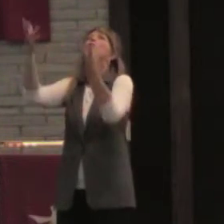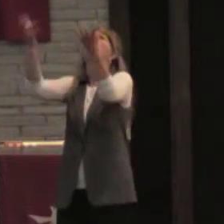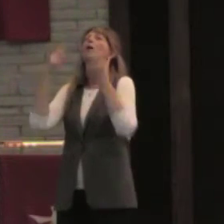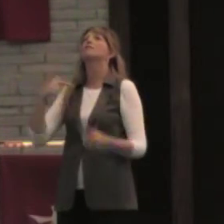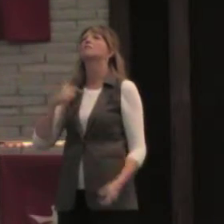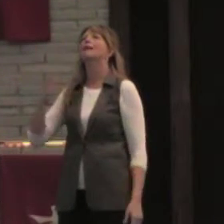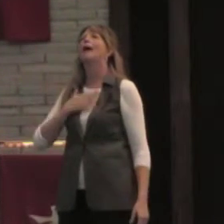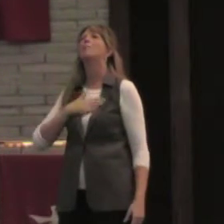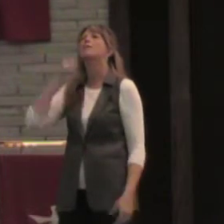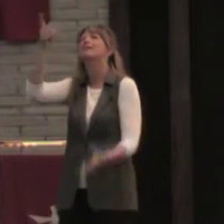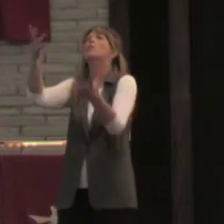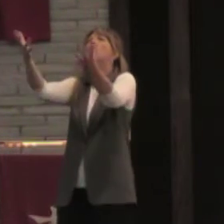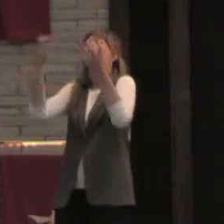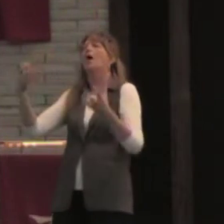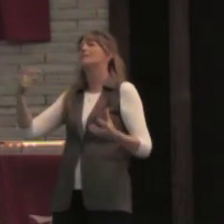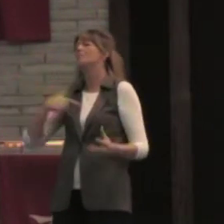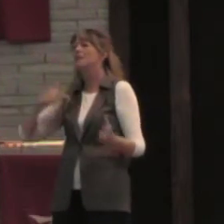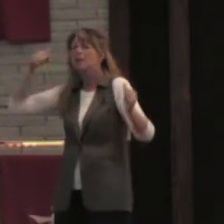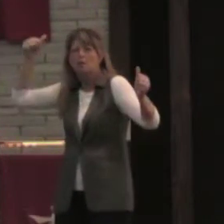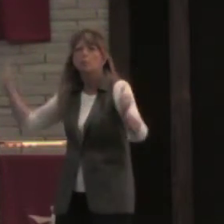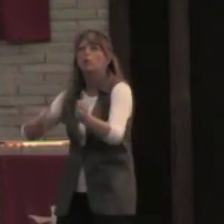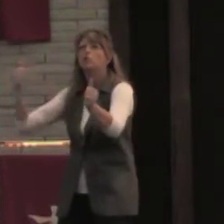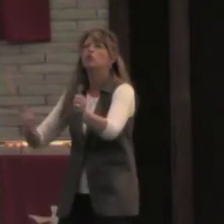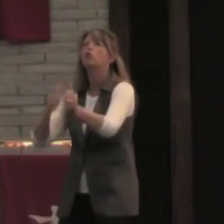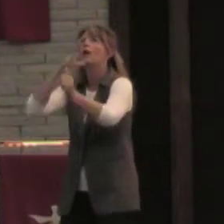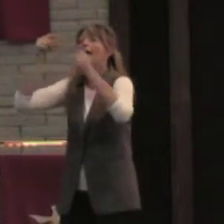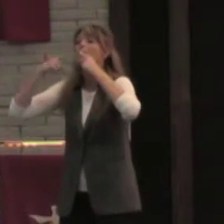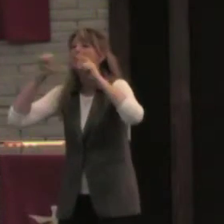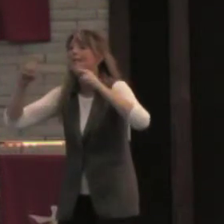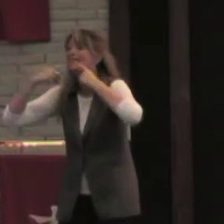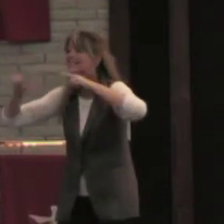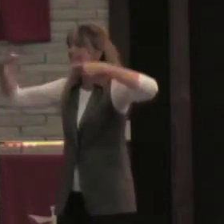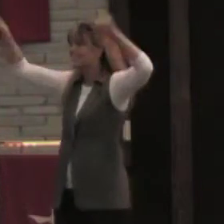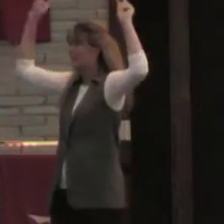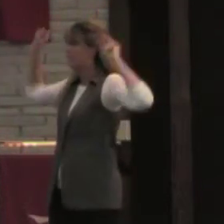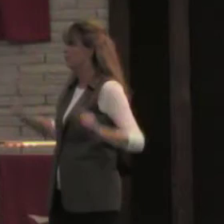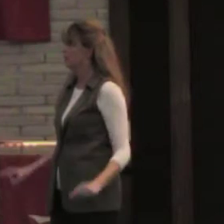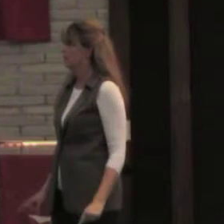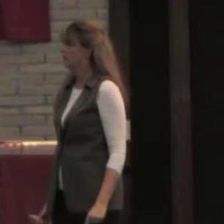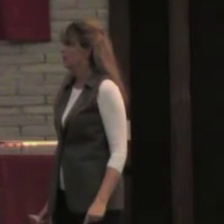skill, and God wants me to be happy. He wants me to pursue and be successful